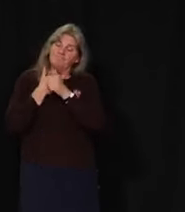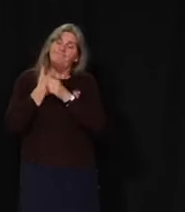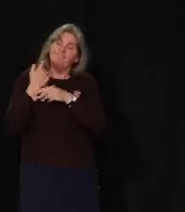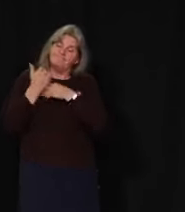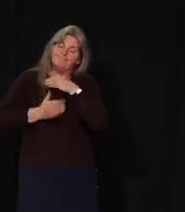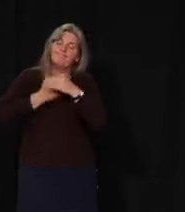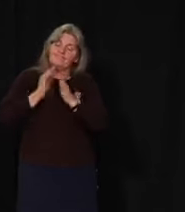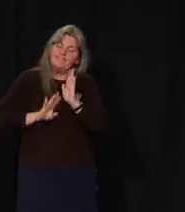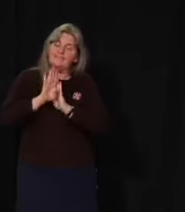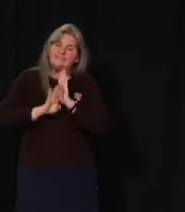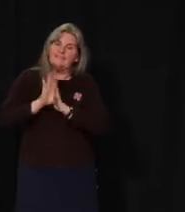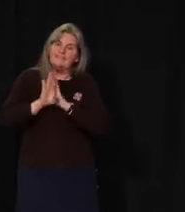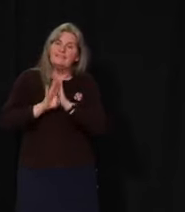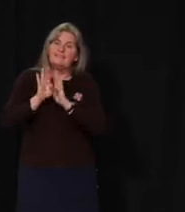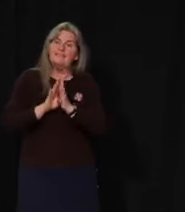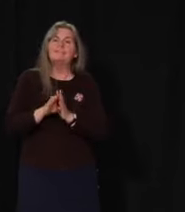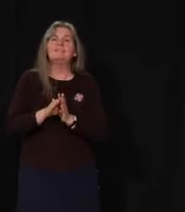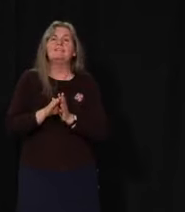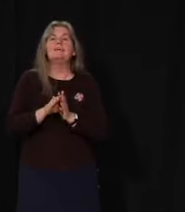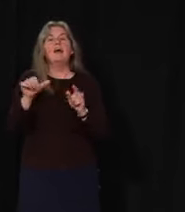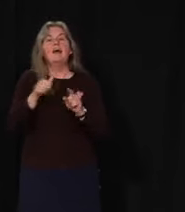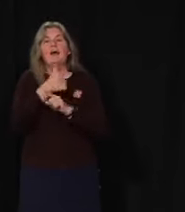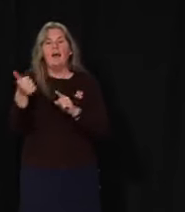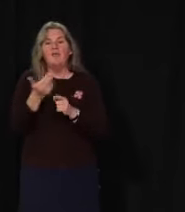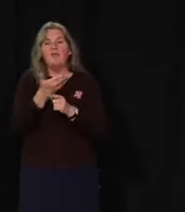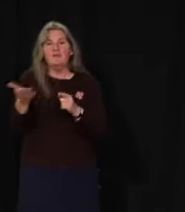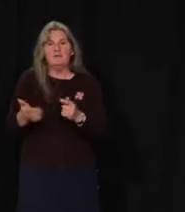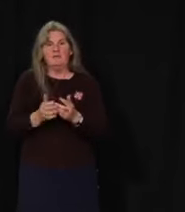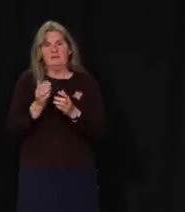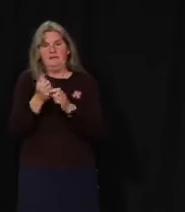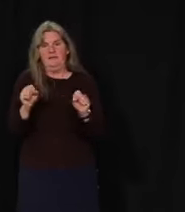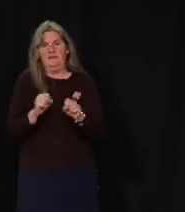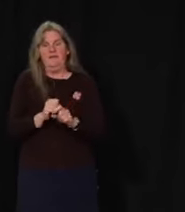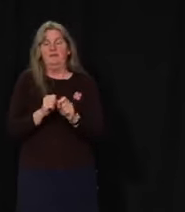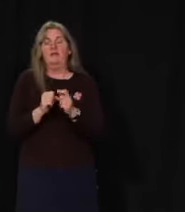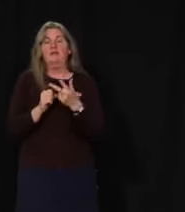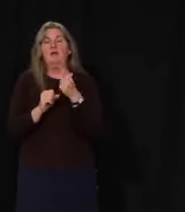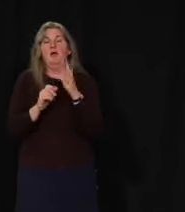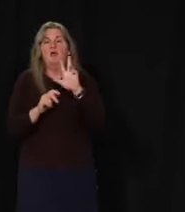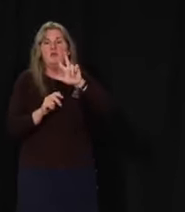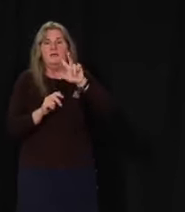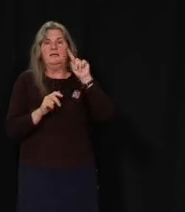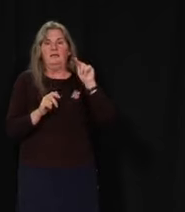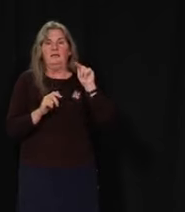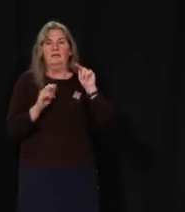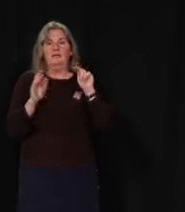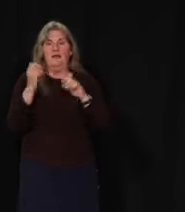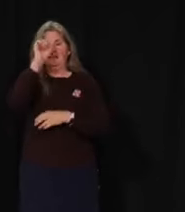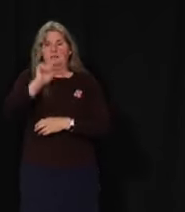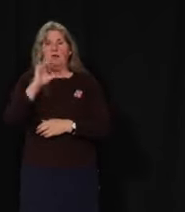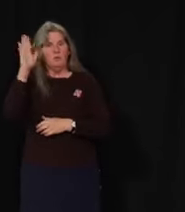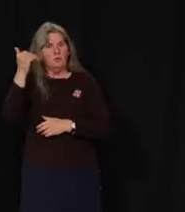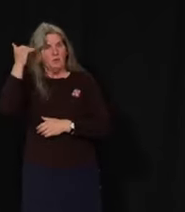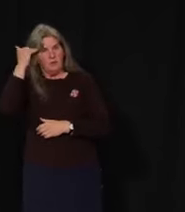need. South Korea packaged these as the 3 Ts: testing, tracing, and